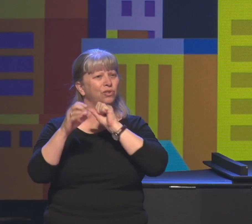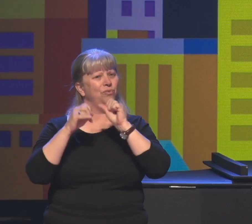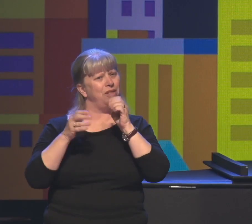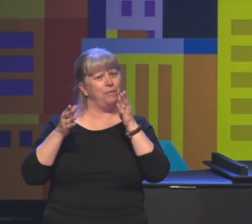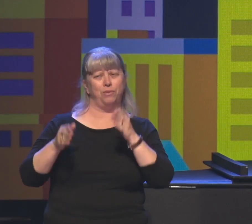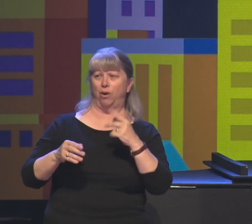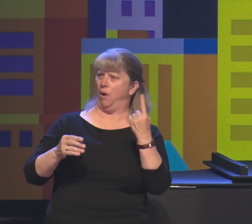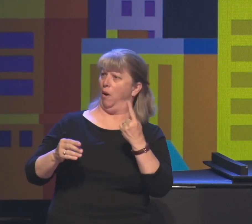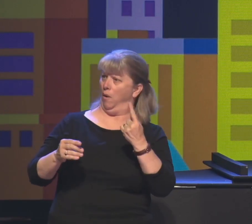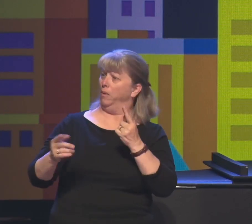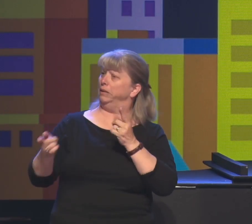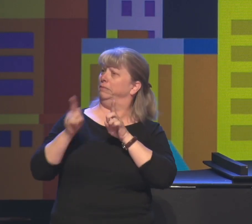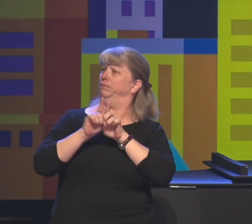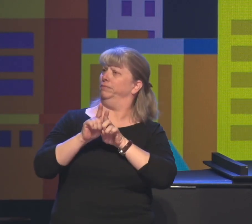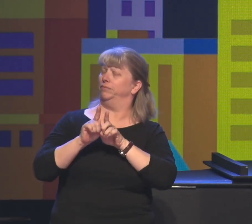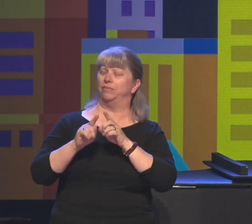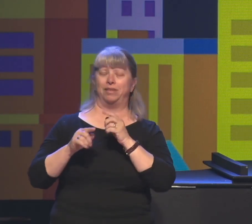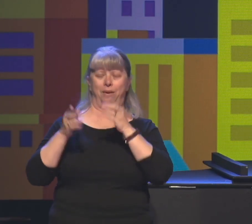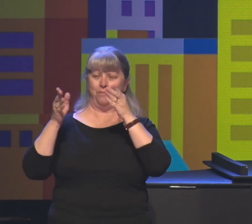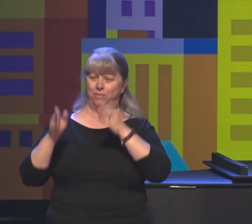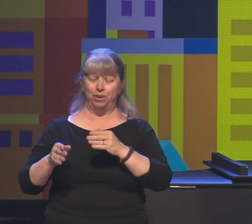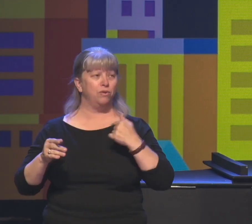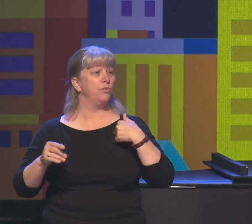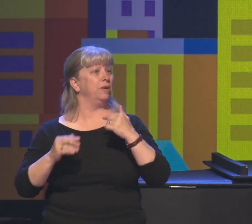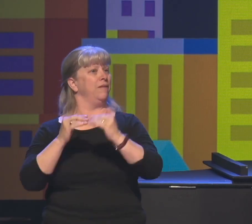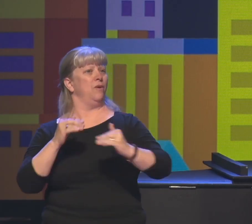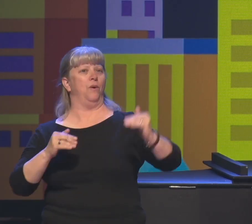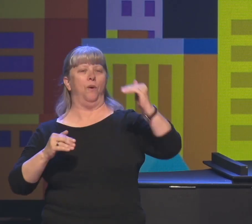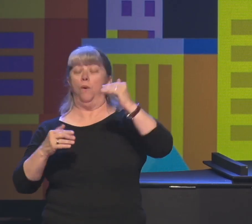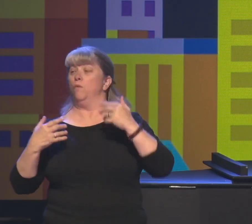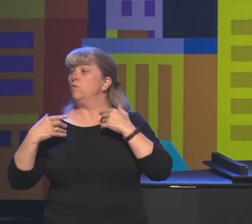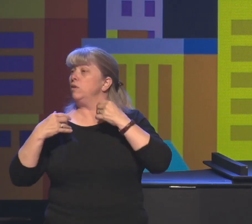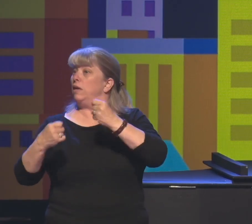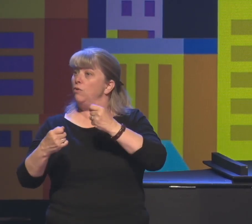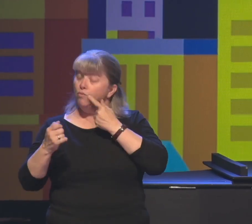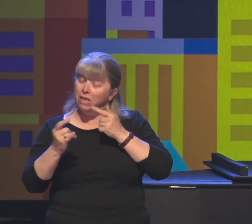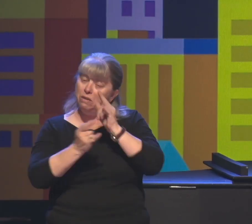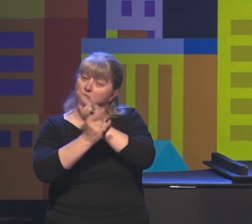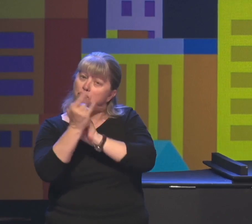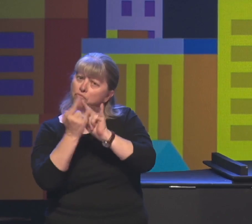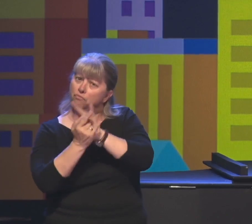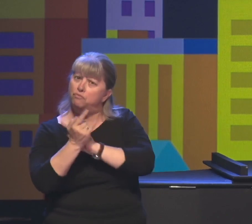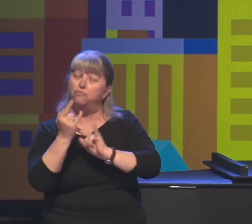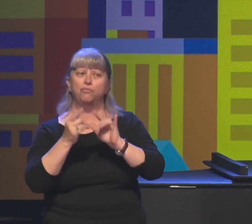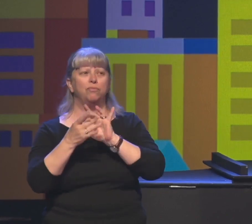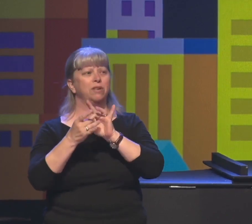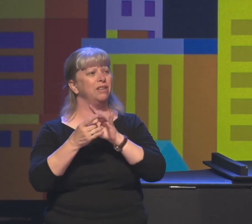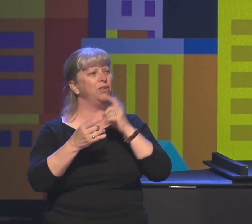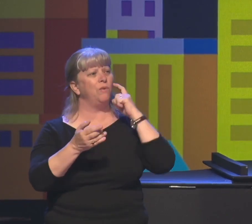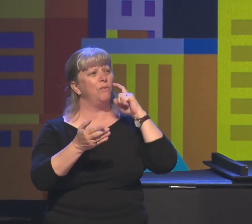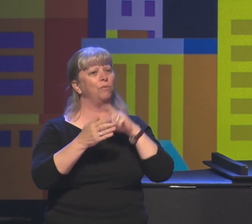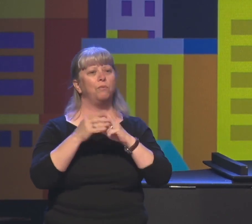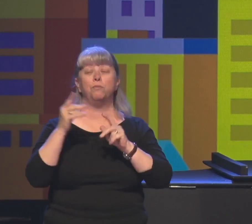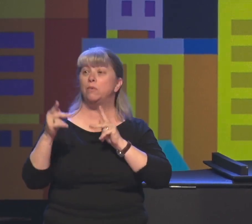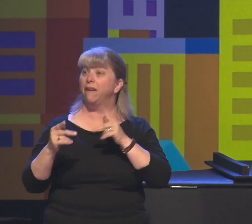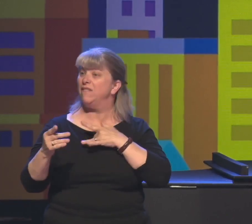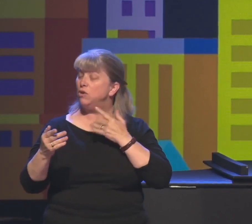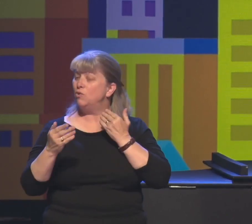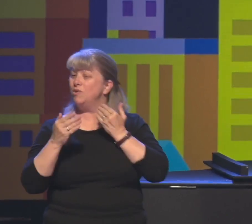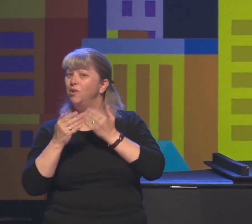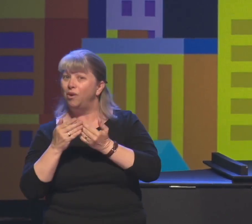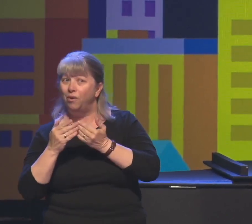will always be around. This person, it's okay. We get overconfident in our most intimate relationships. Y'all ever noticed how the people that we're closest